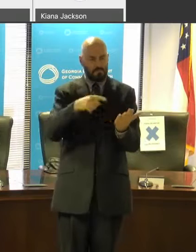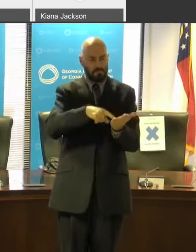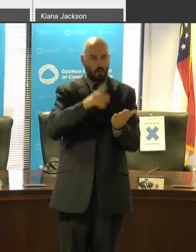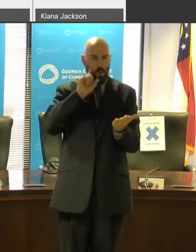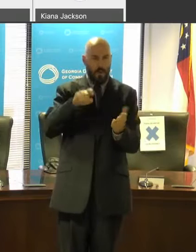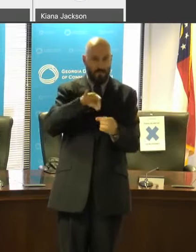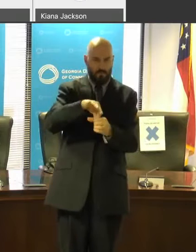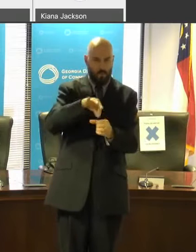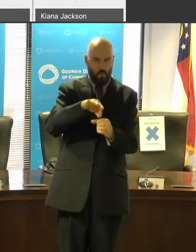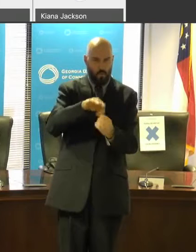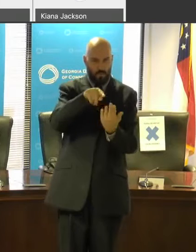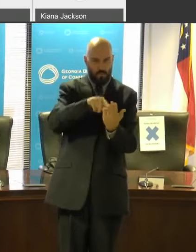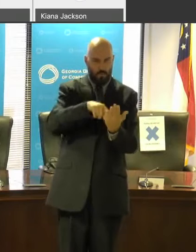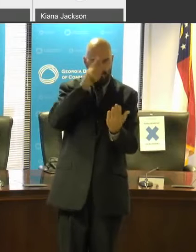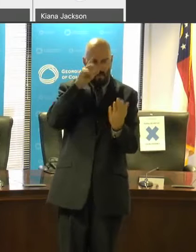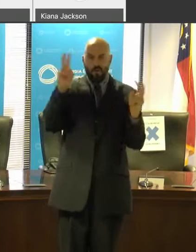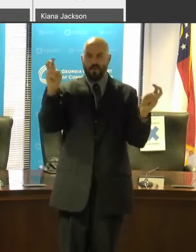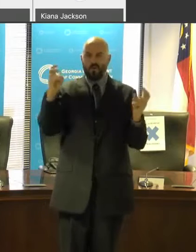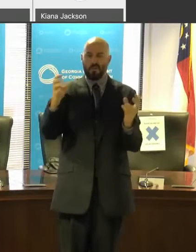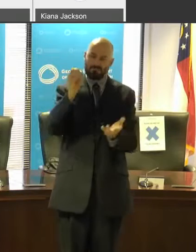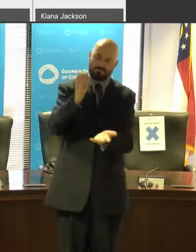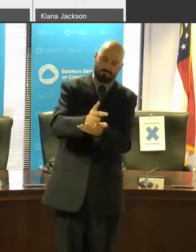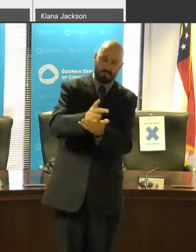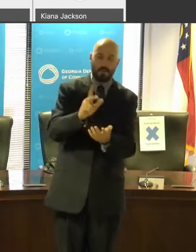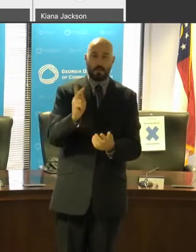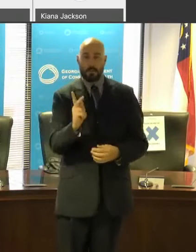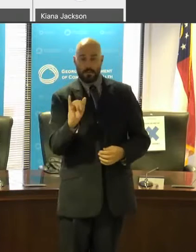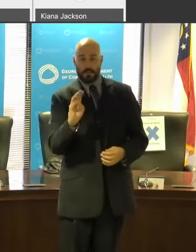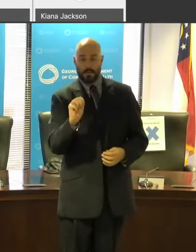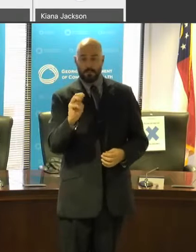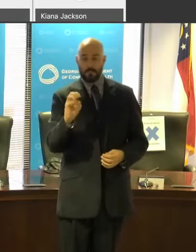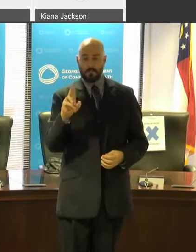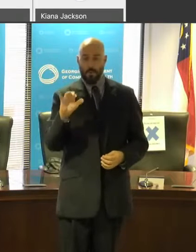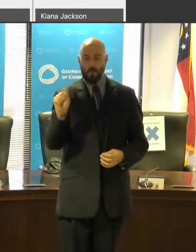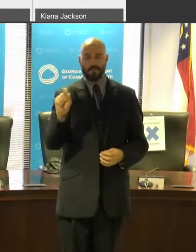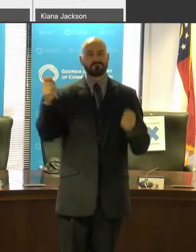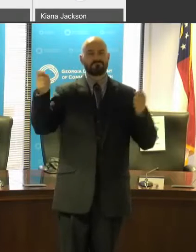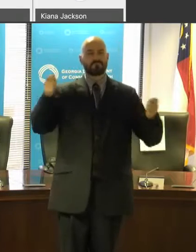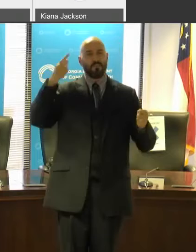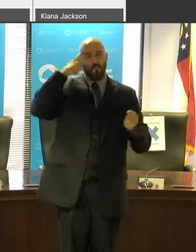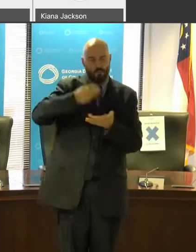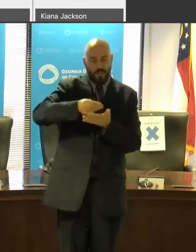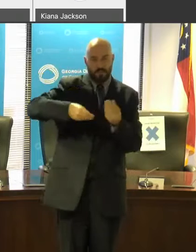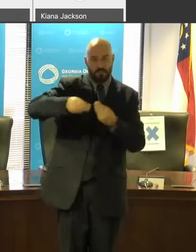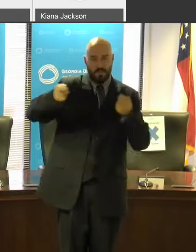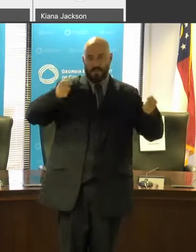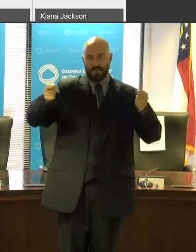final adoption. And Kim Morris, Director of Reimbursement and Financial Management, will present those